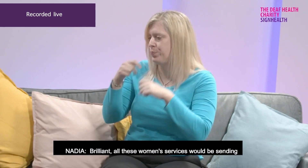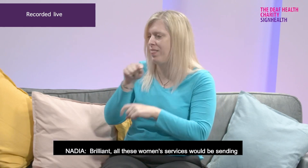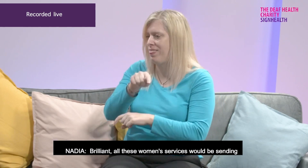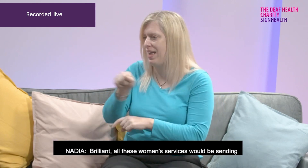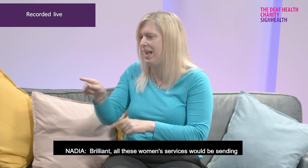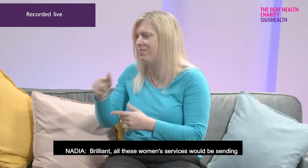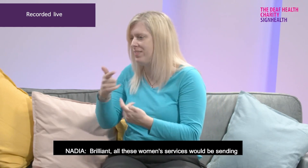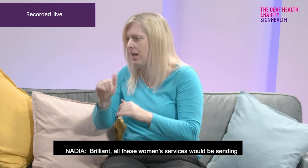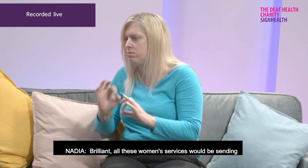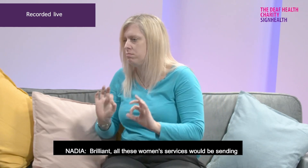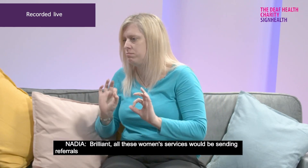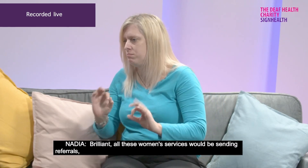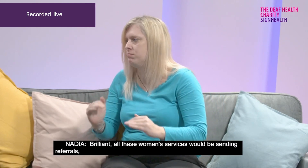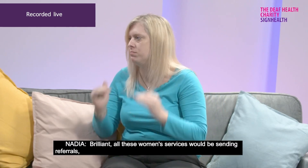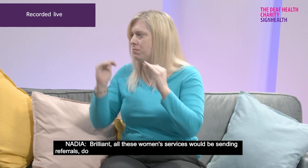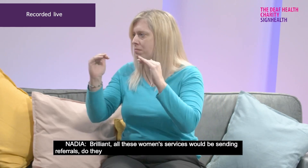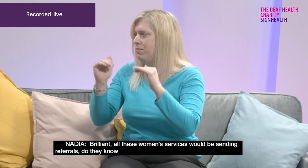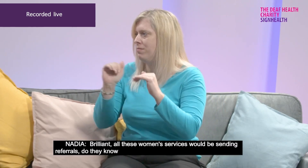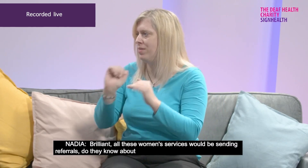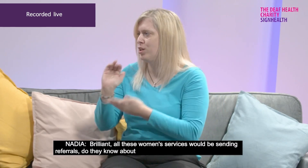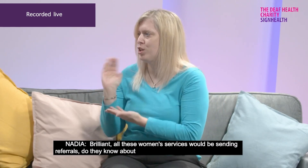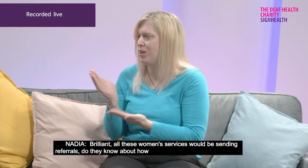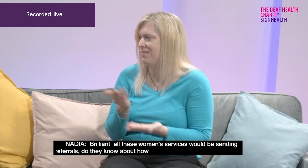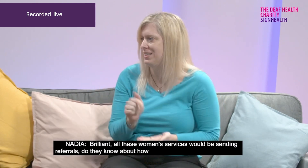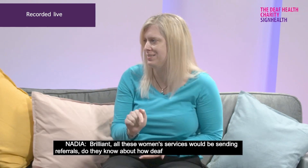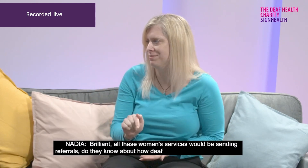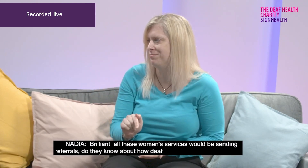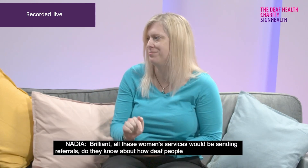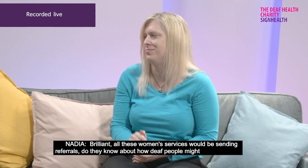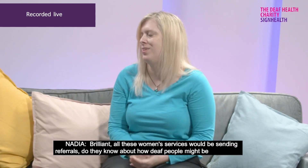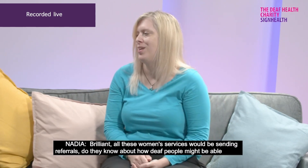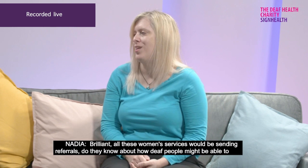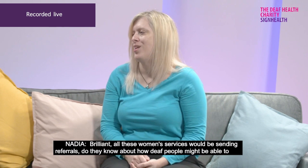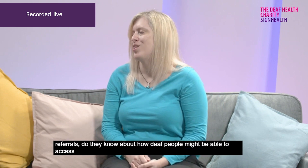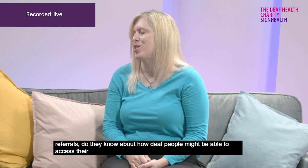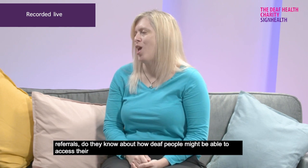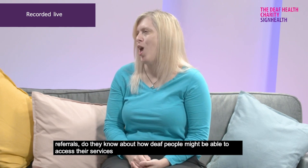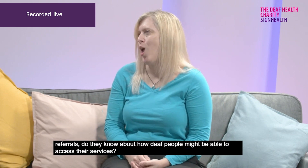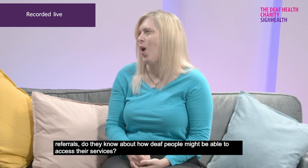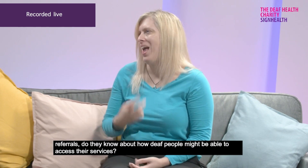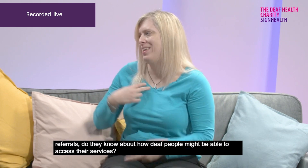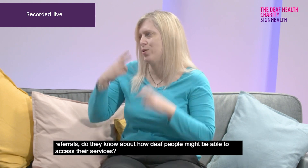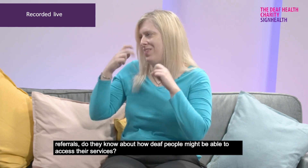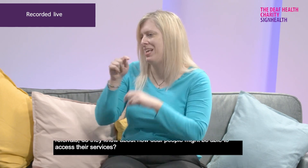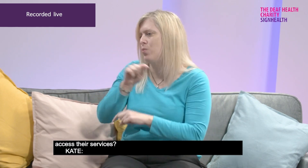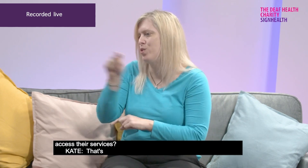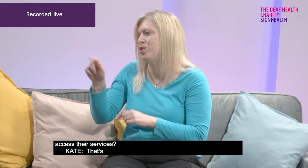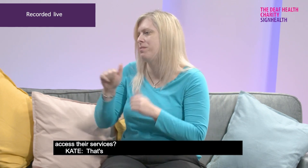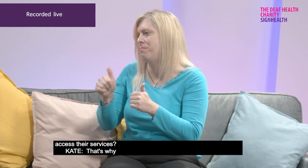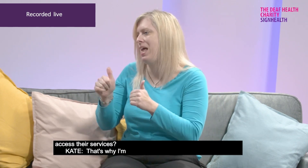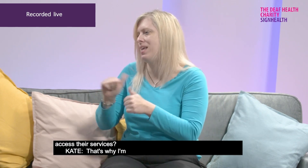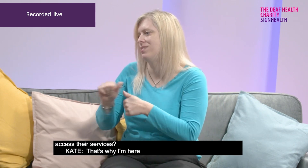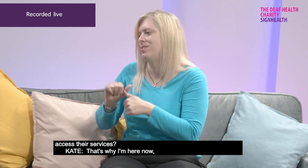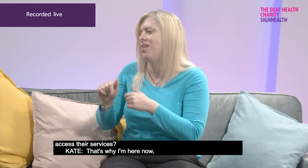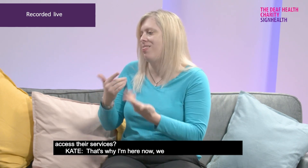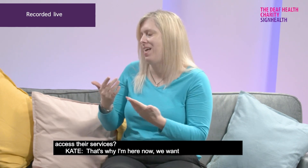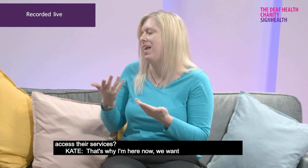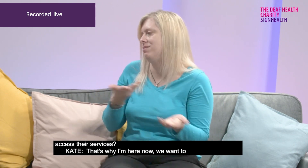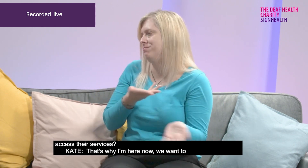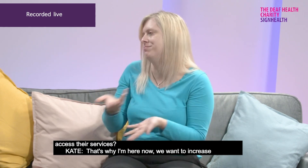Do they know about how deaf people might be able to access their services? Mm, Well, that's why I'm here now. We want to increase that level